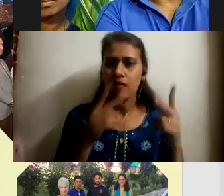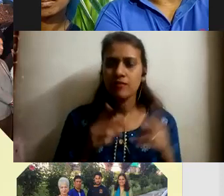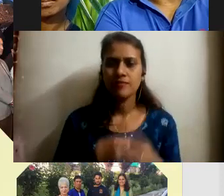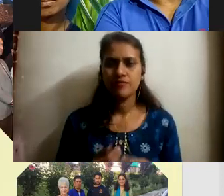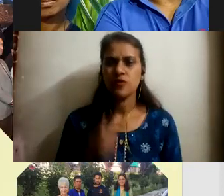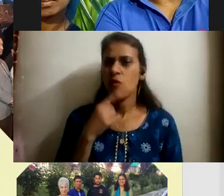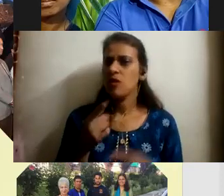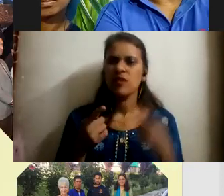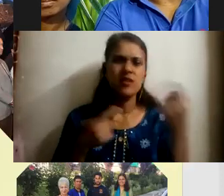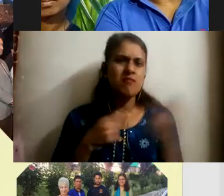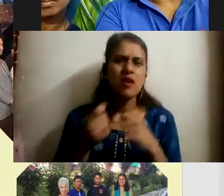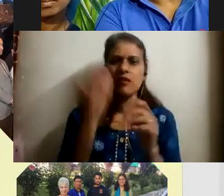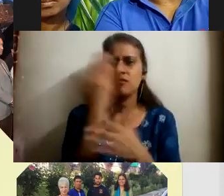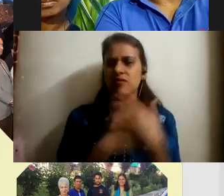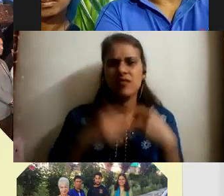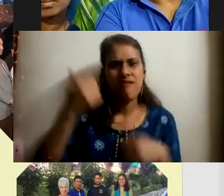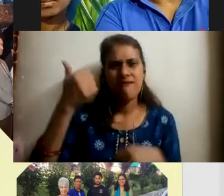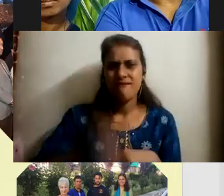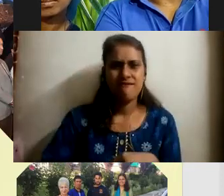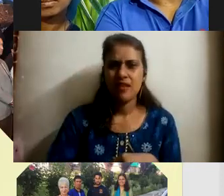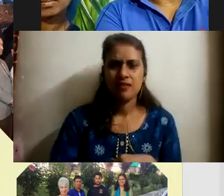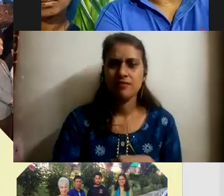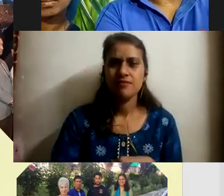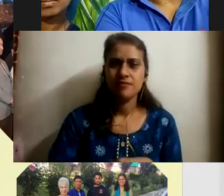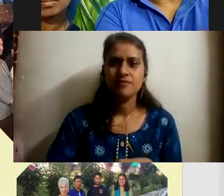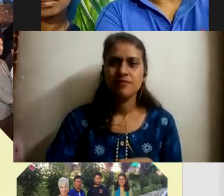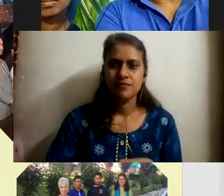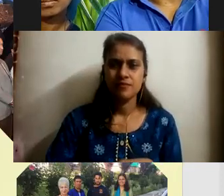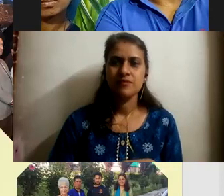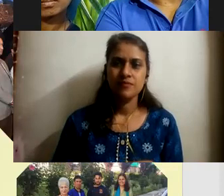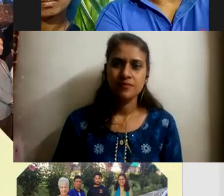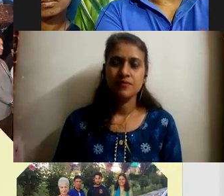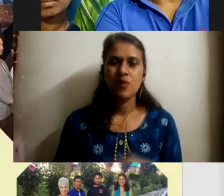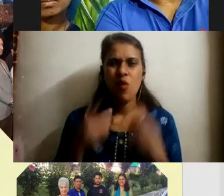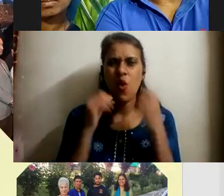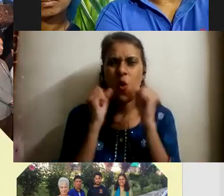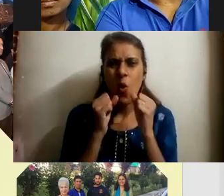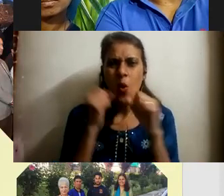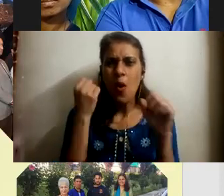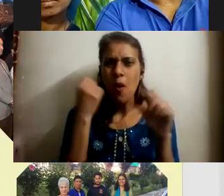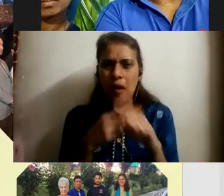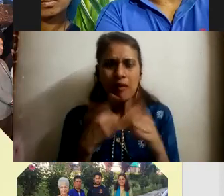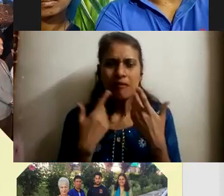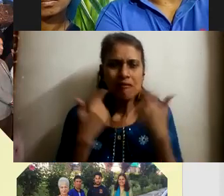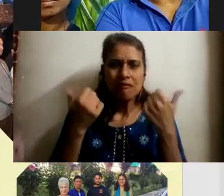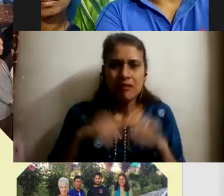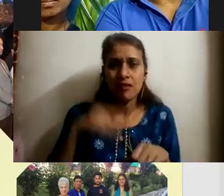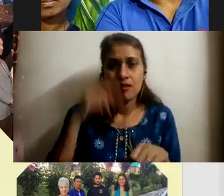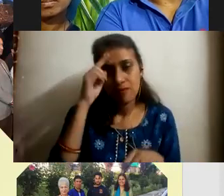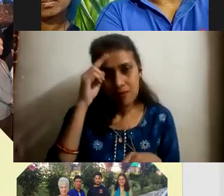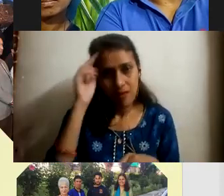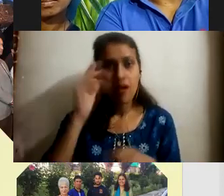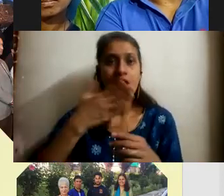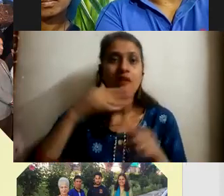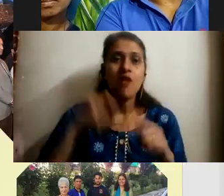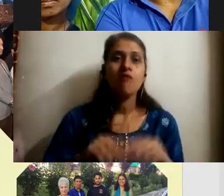said, no, entrepreneurs with disability, ye kya hota hai? And disabled people can't be entrepreneurs or artisans. So today she goes